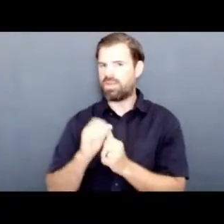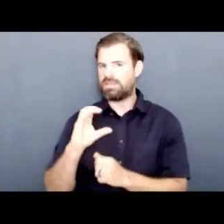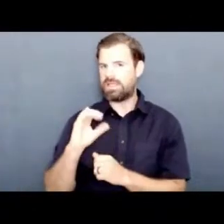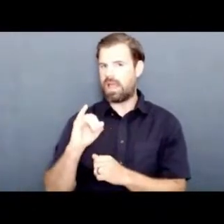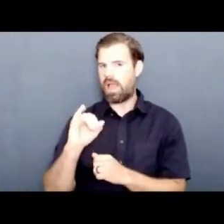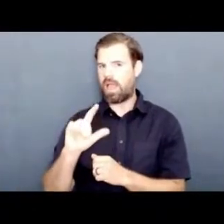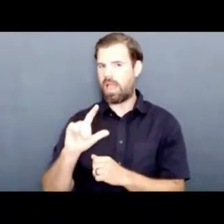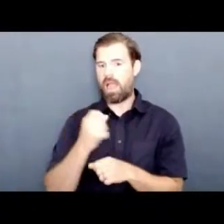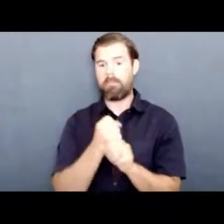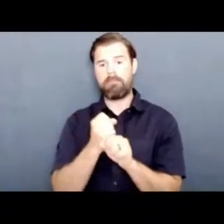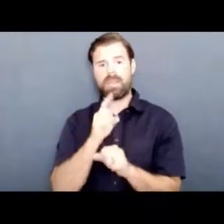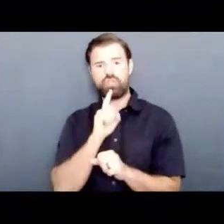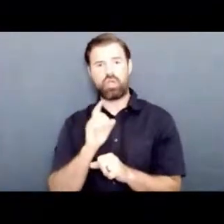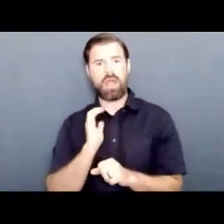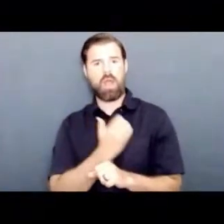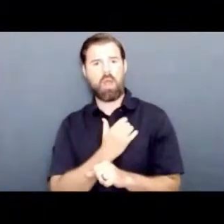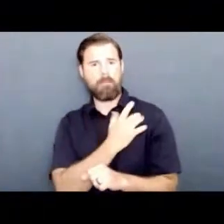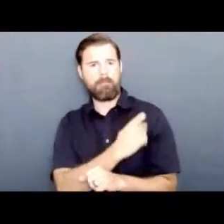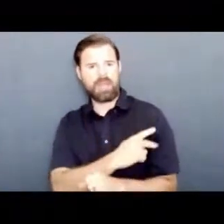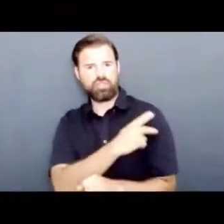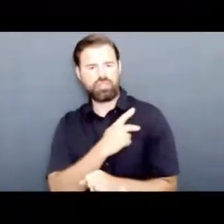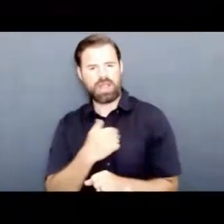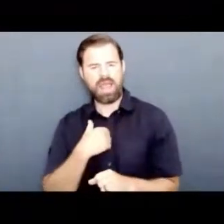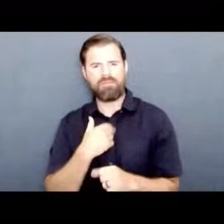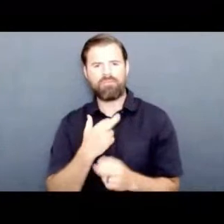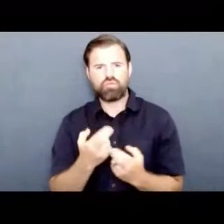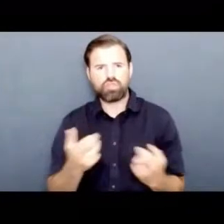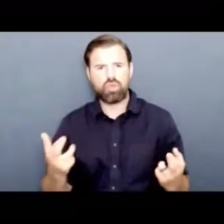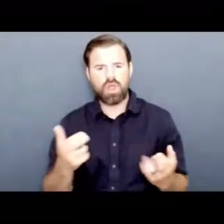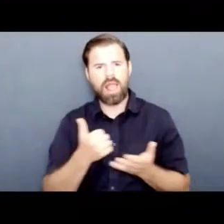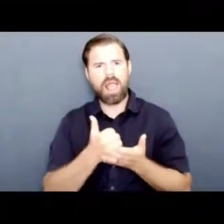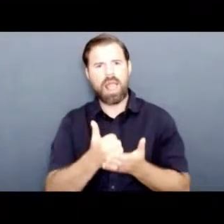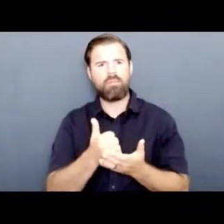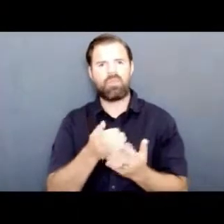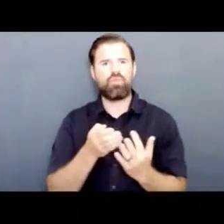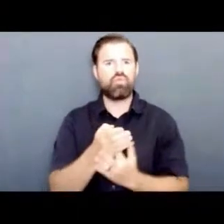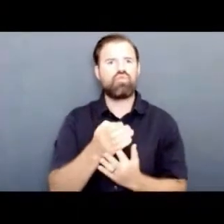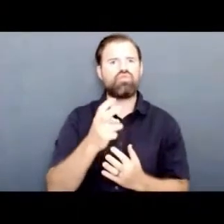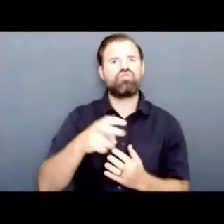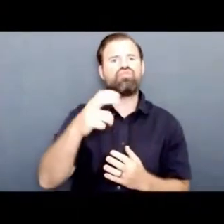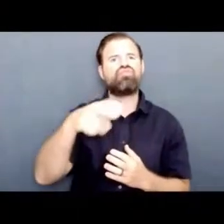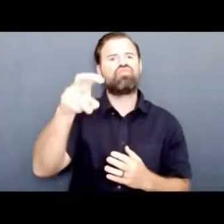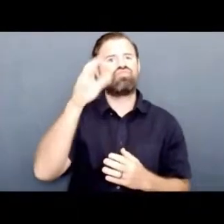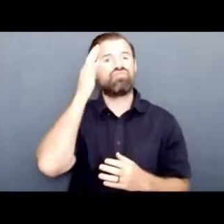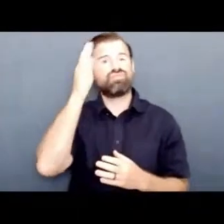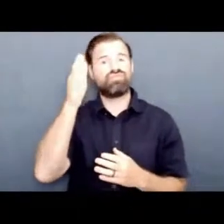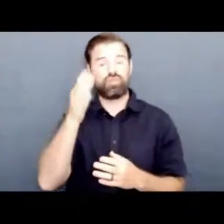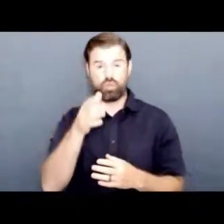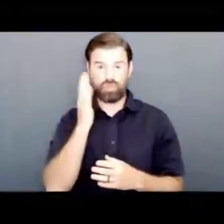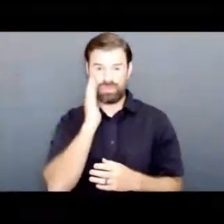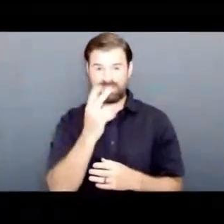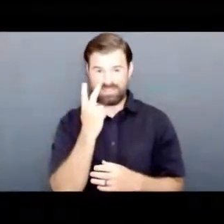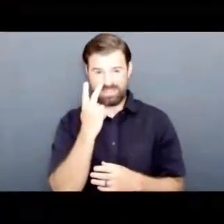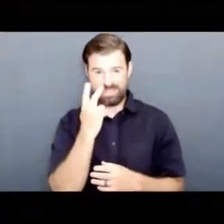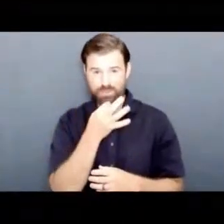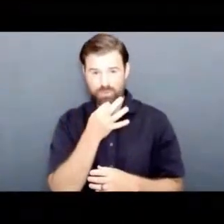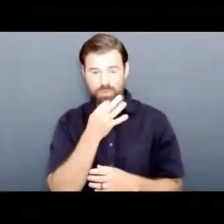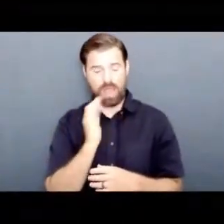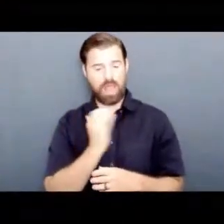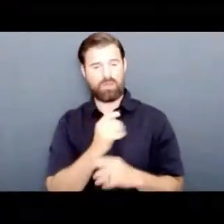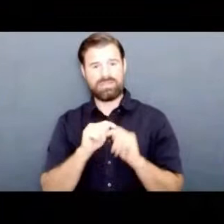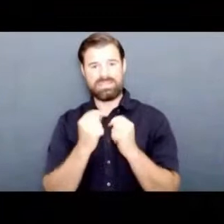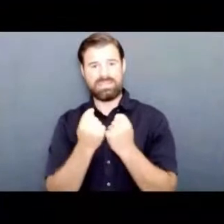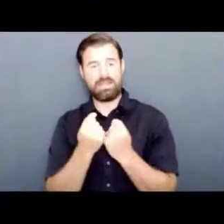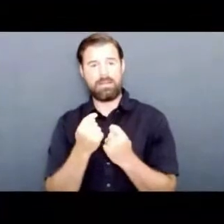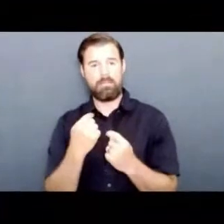sure that our patients are well connected to resources to help them through the journey ahead. As you'll see in a moment, our team members jump